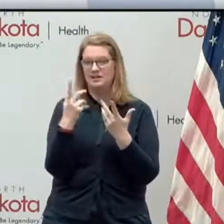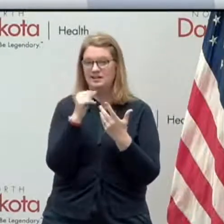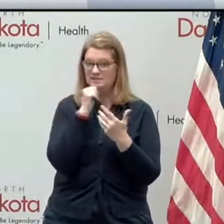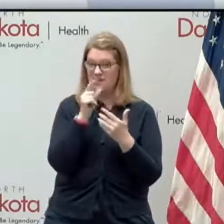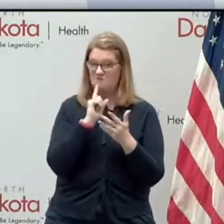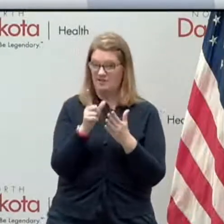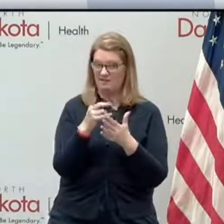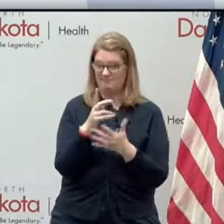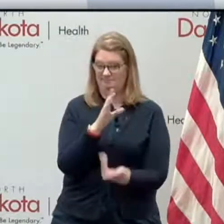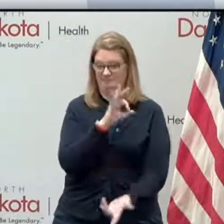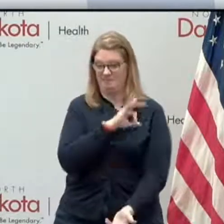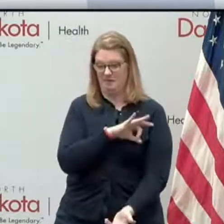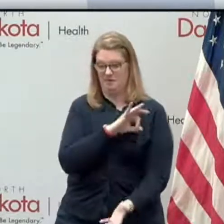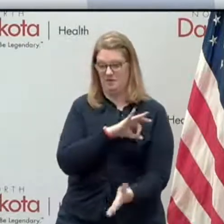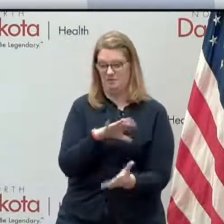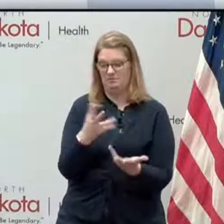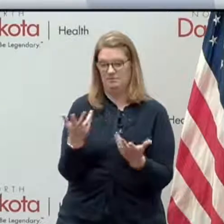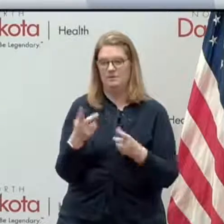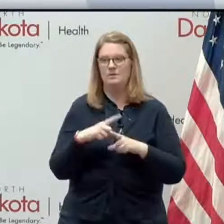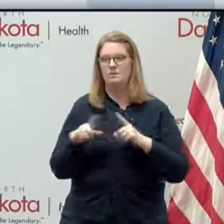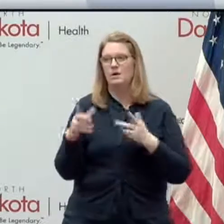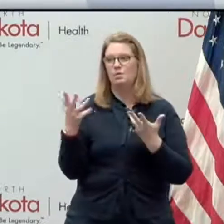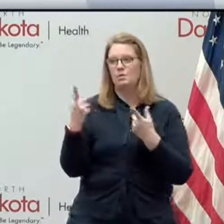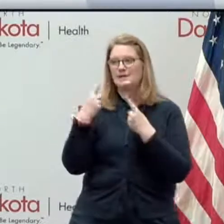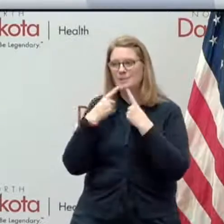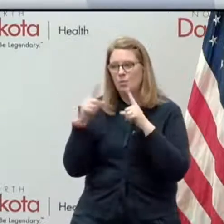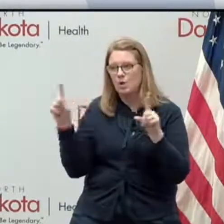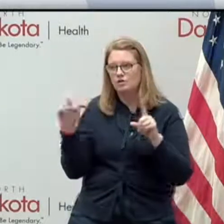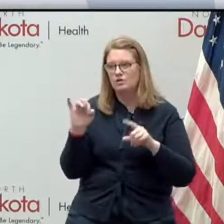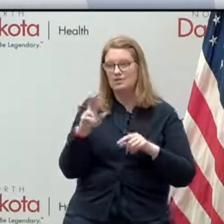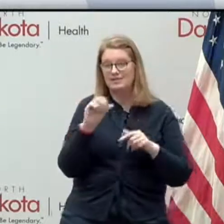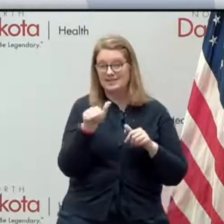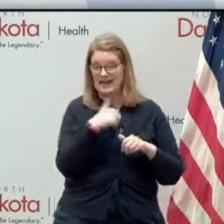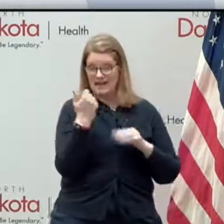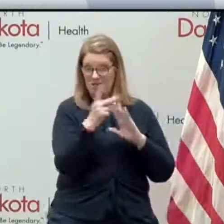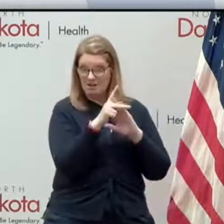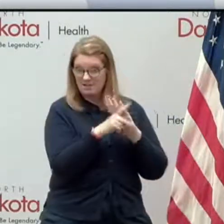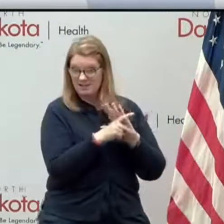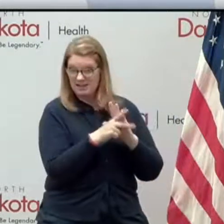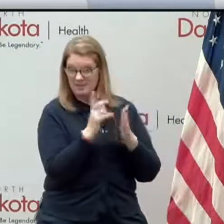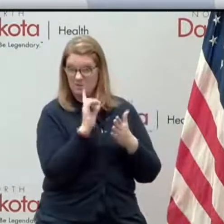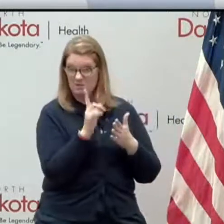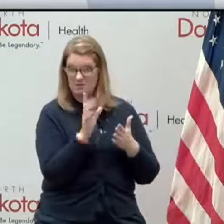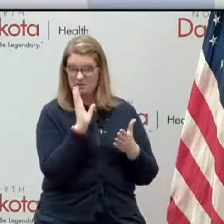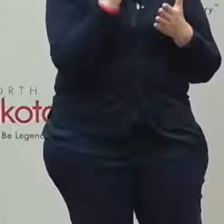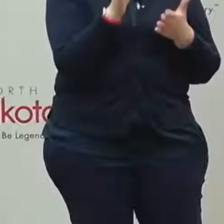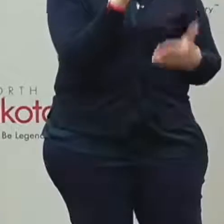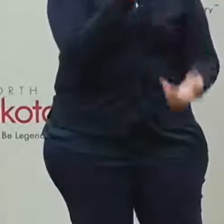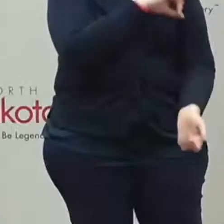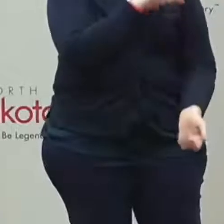cases. What has worked, and do you think there is any policy that could help? Well,